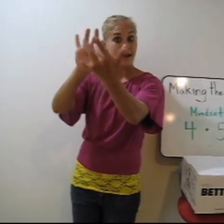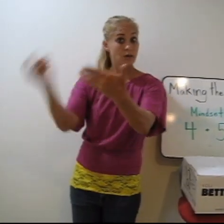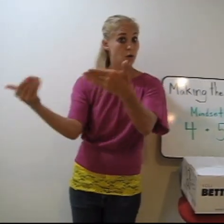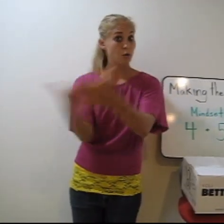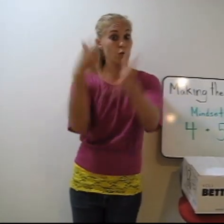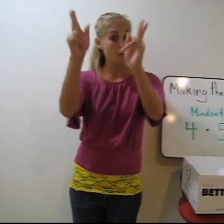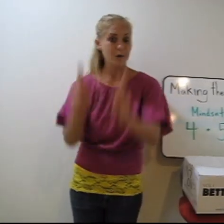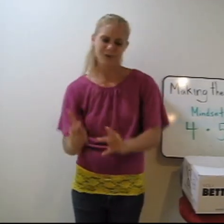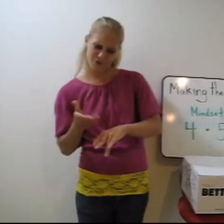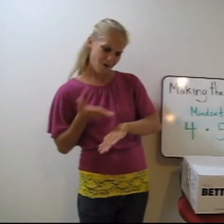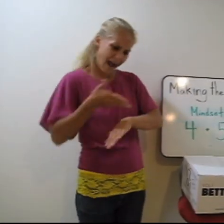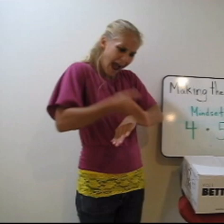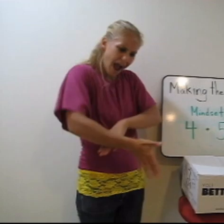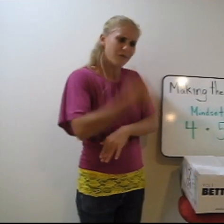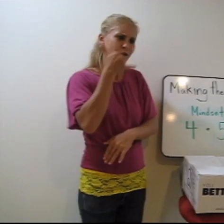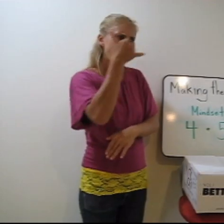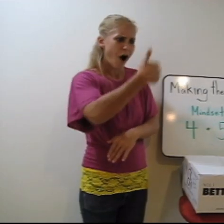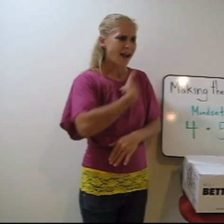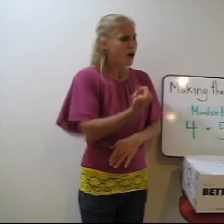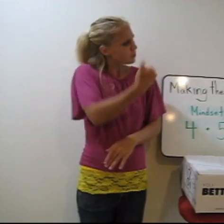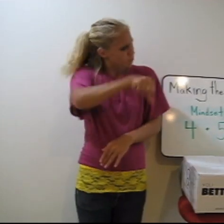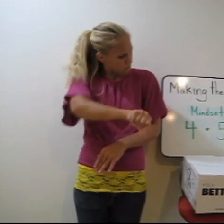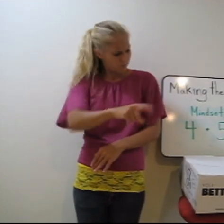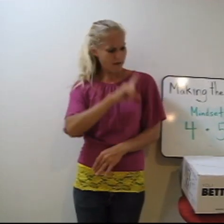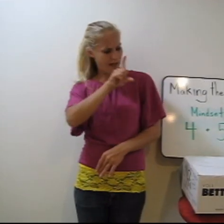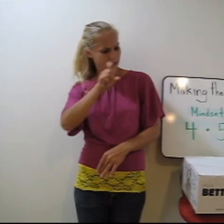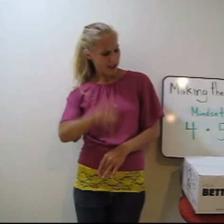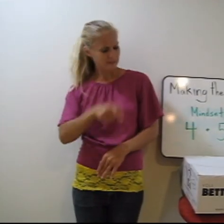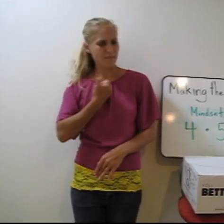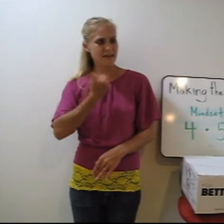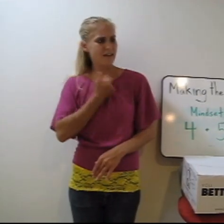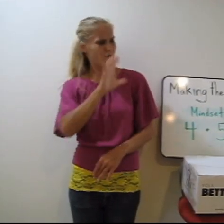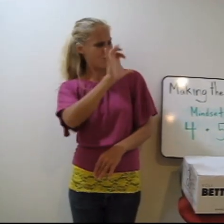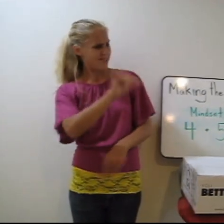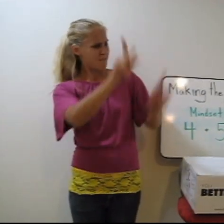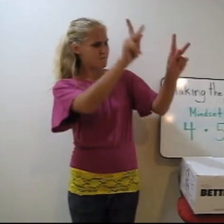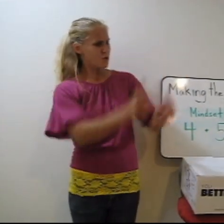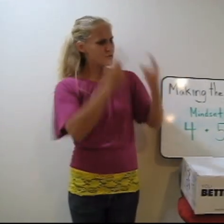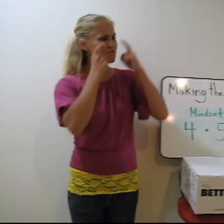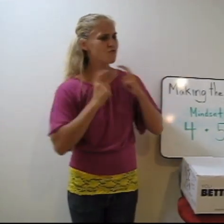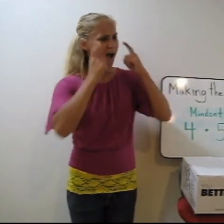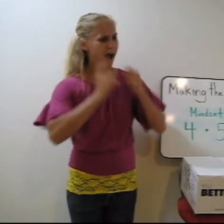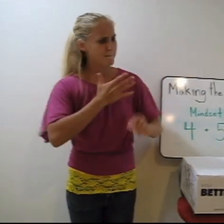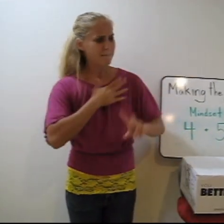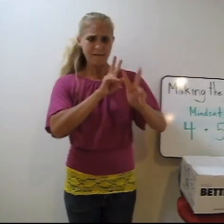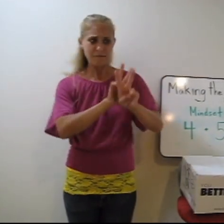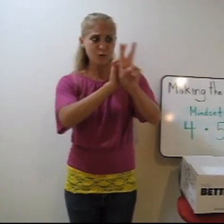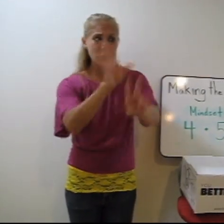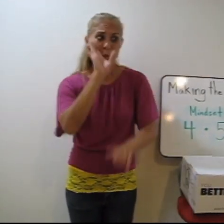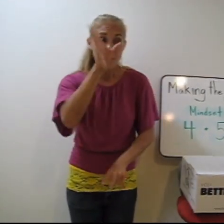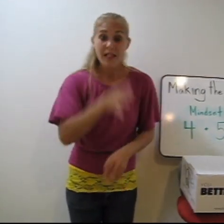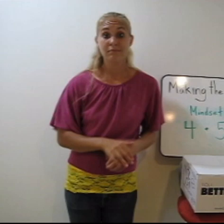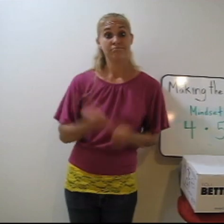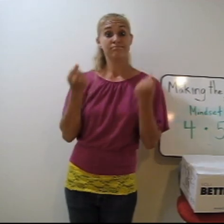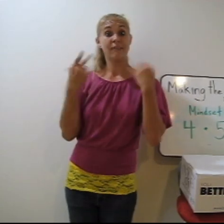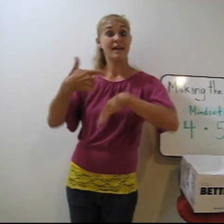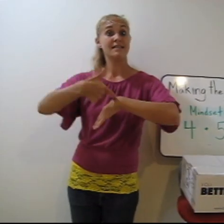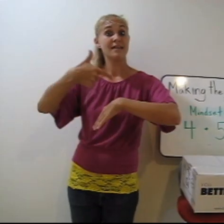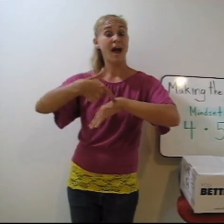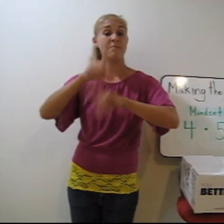was rejected, I would ask myself, would this person cry at my funeral? And most of the time, the answer was, I doubt they'd even